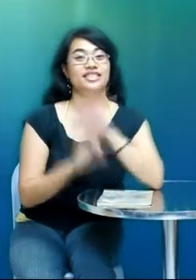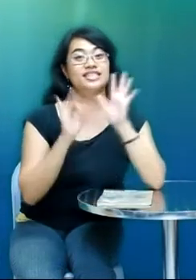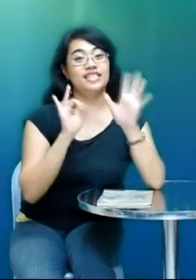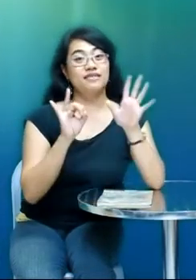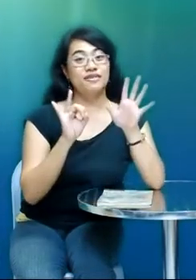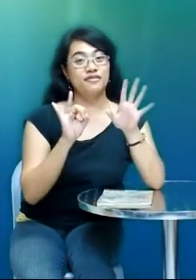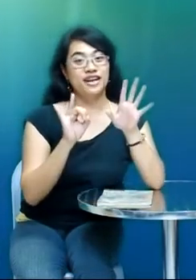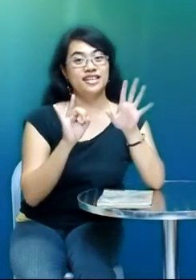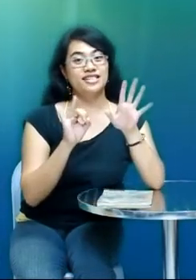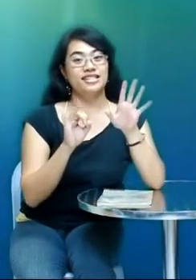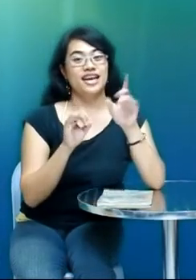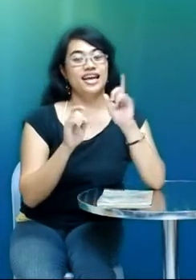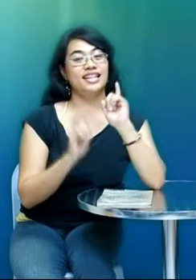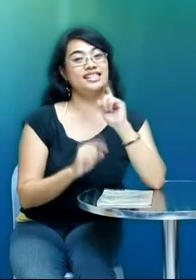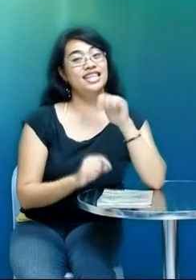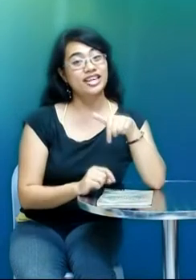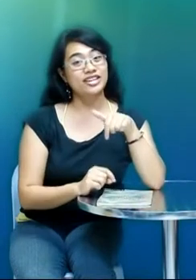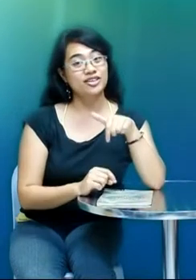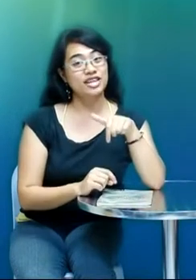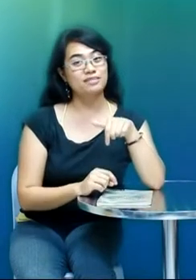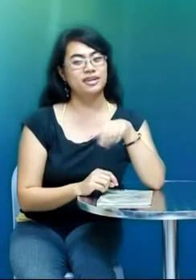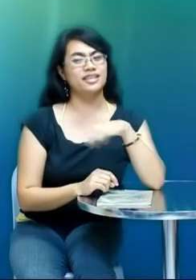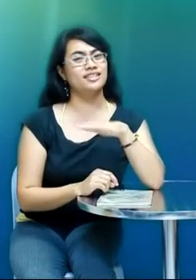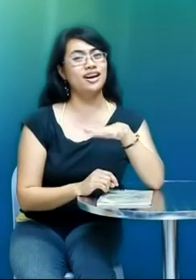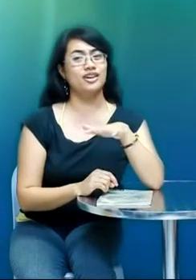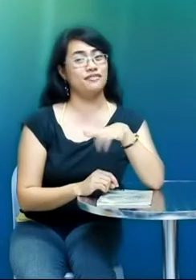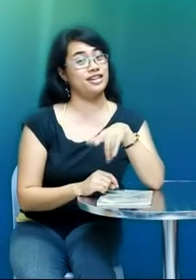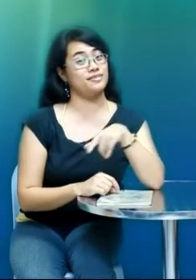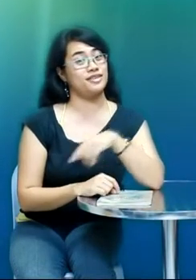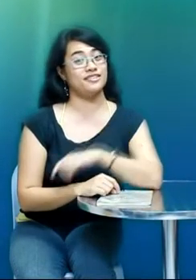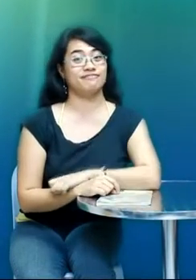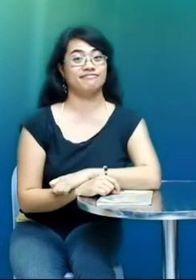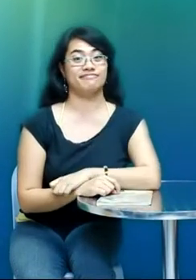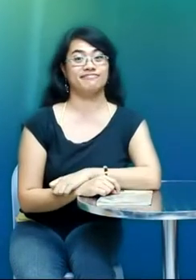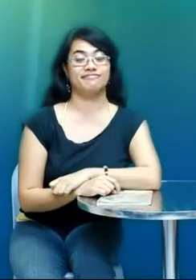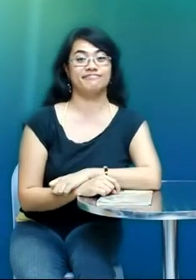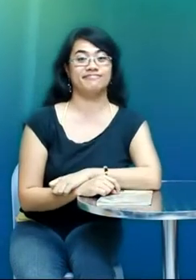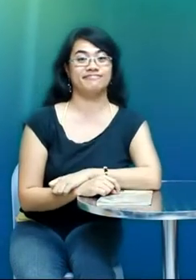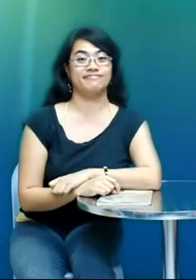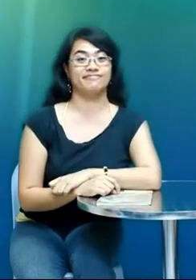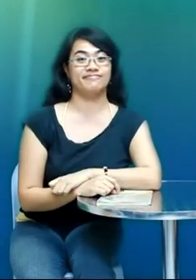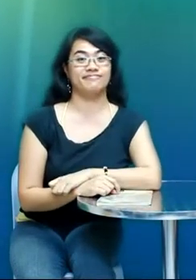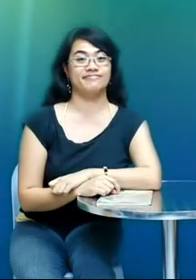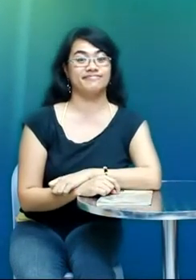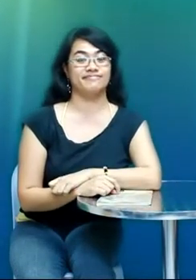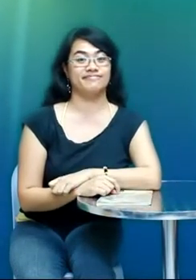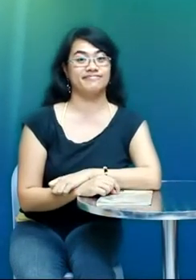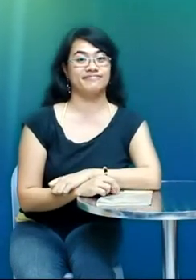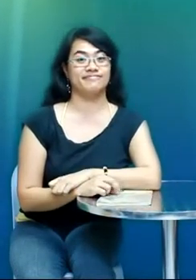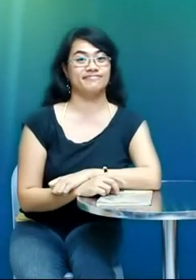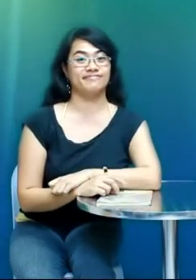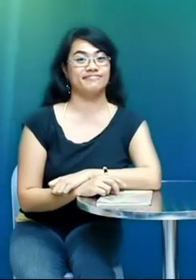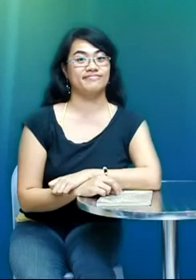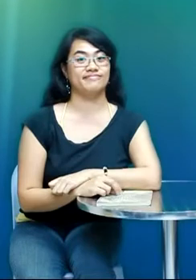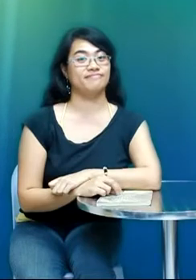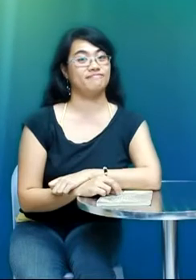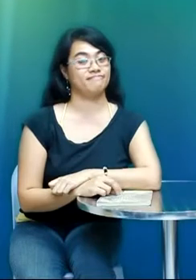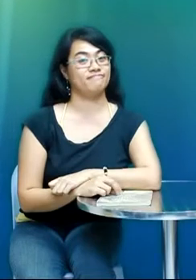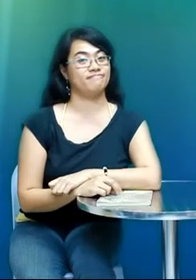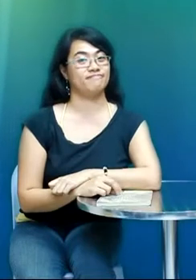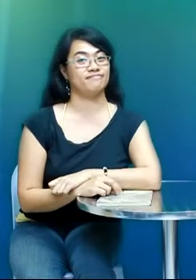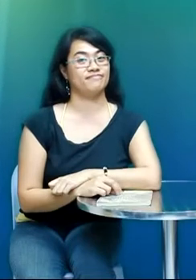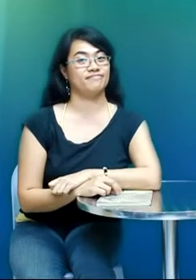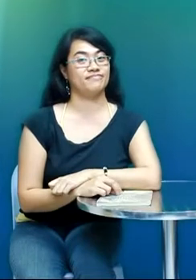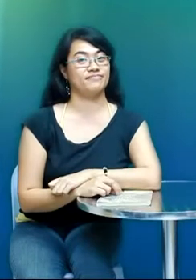have at least 7 friends, and that's here at Crosspoint and not on Facebook. That is right. And you have to be part of at least